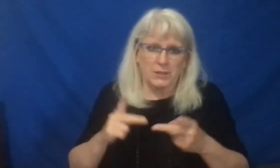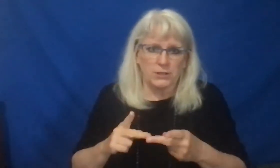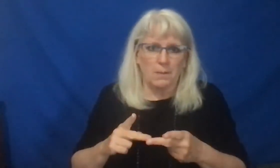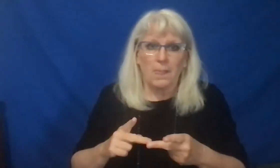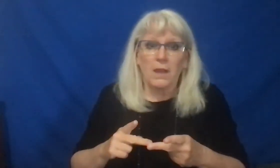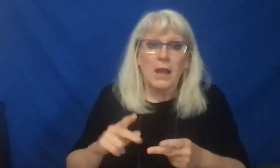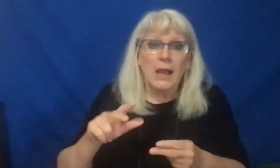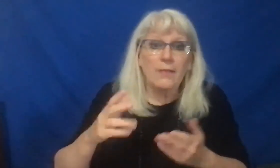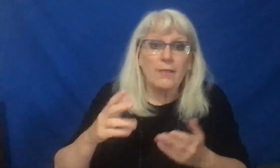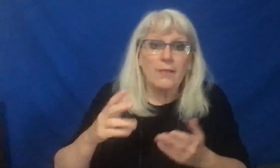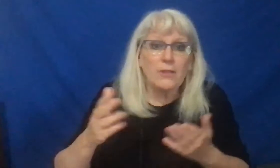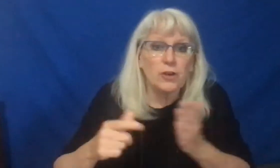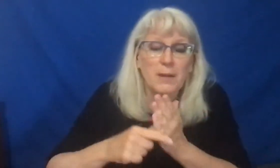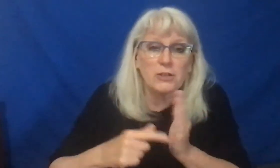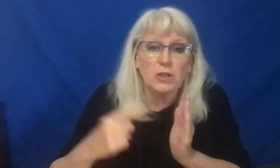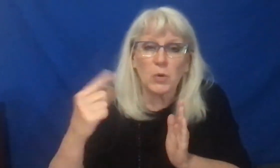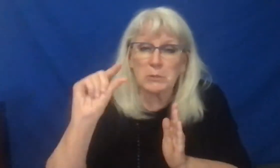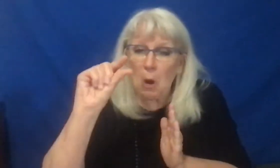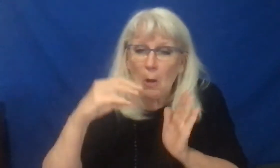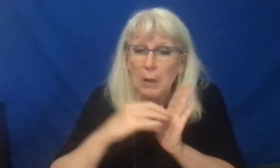service manual. Go find it. It's called